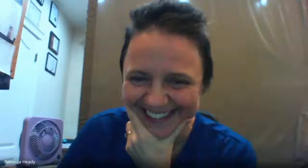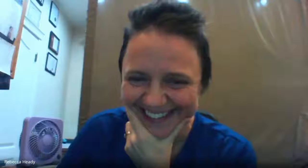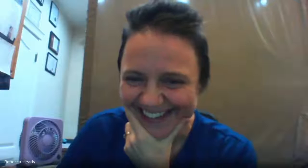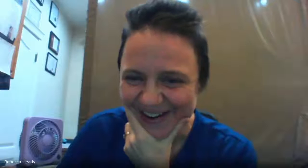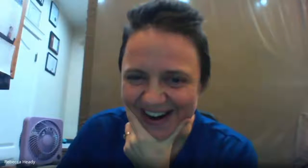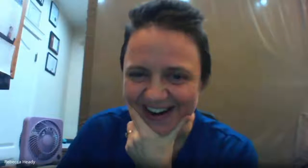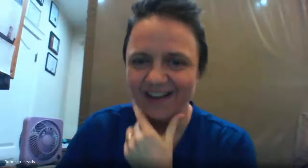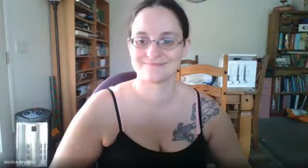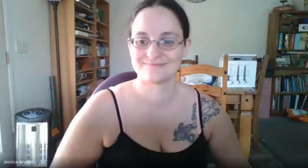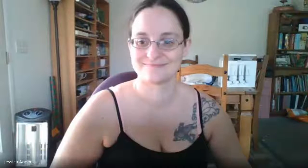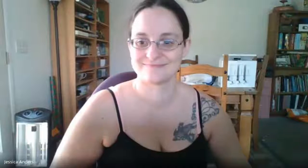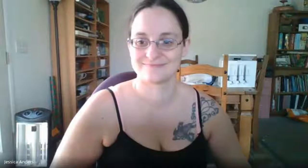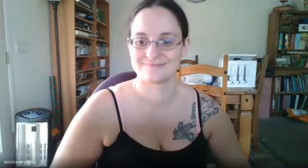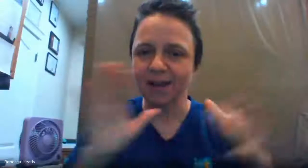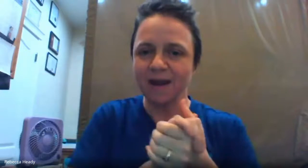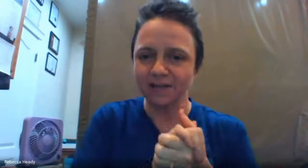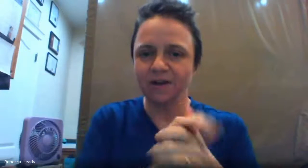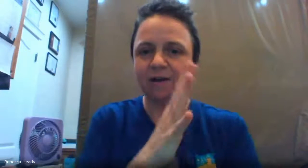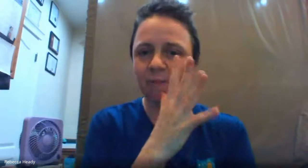Right. Where we were. Okay, marriage. Mom,